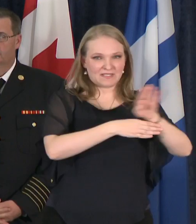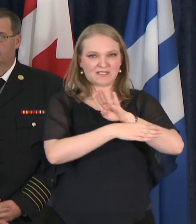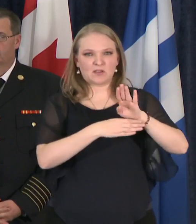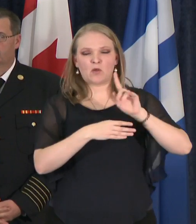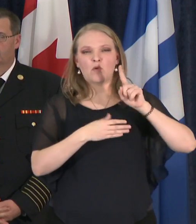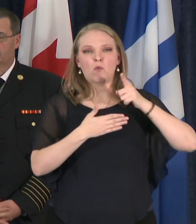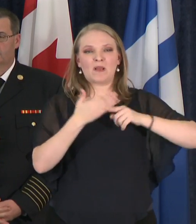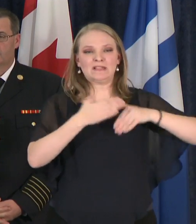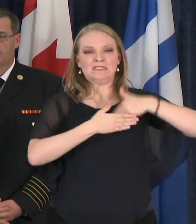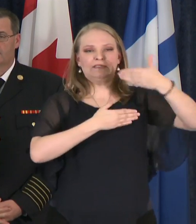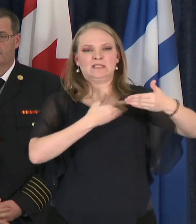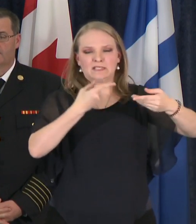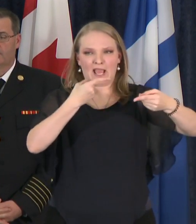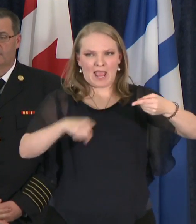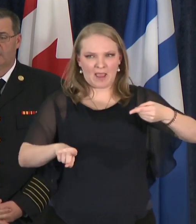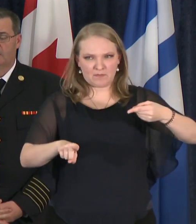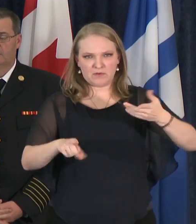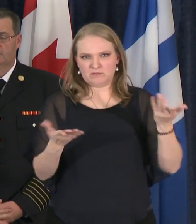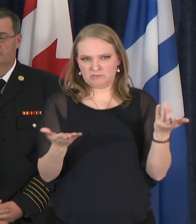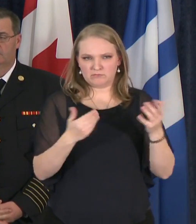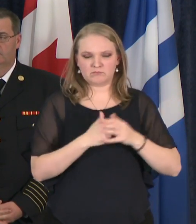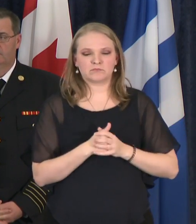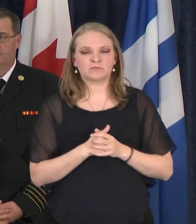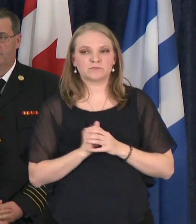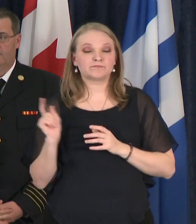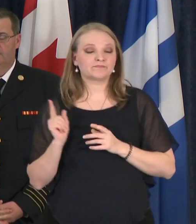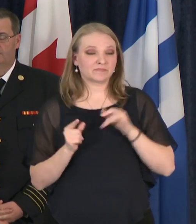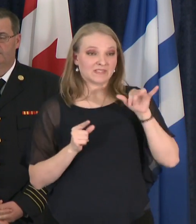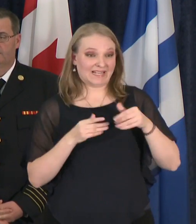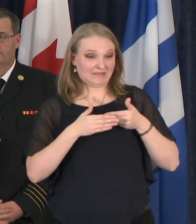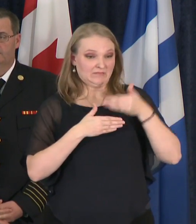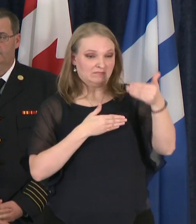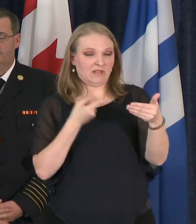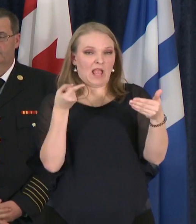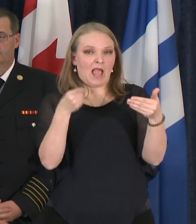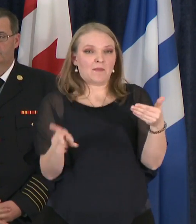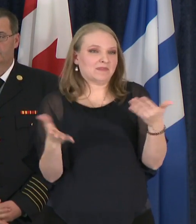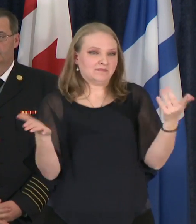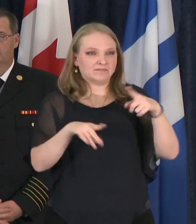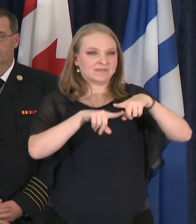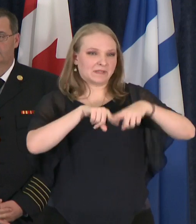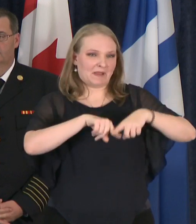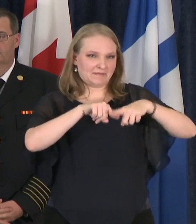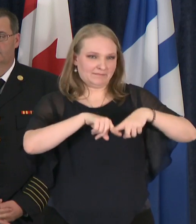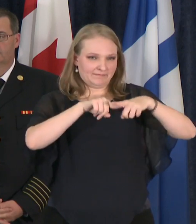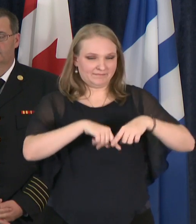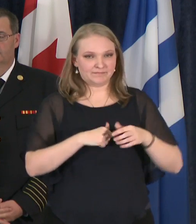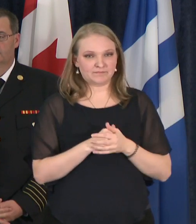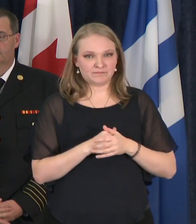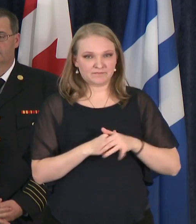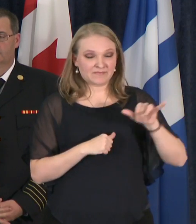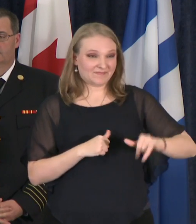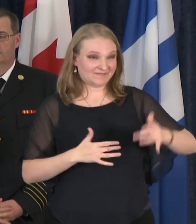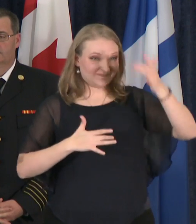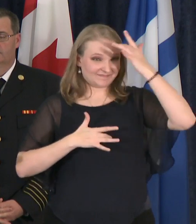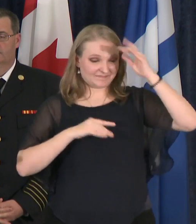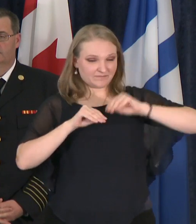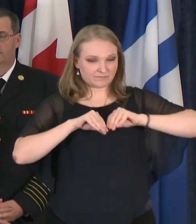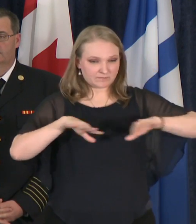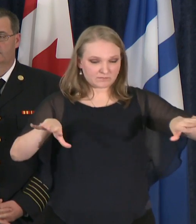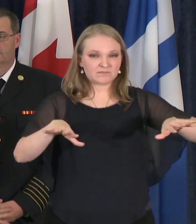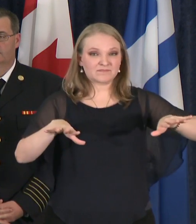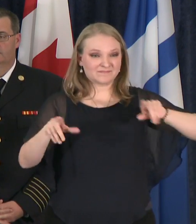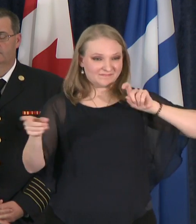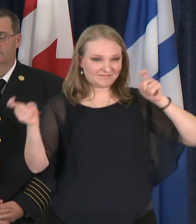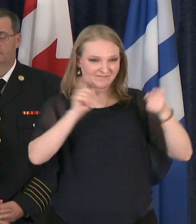needs to happen? Well, you know, the next thing that needs to happen will depend on how the disease and the outbreak evolves in and